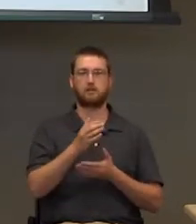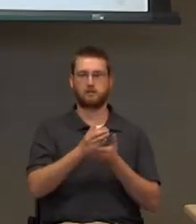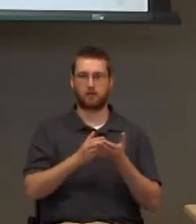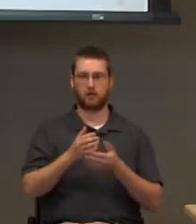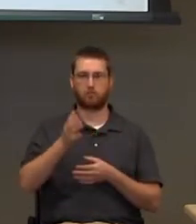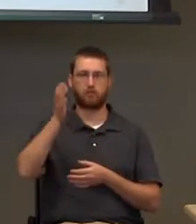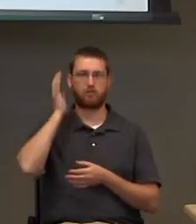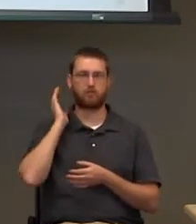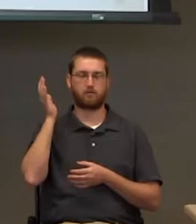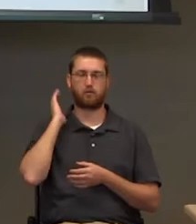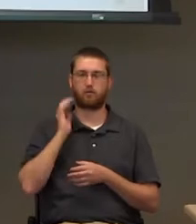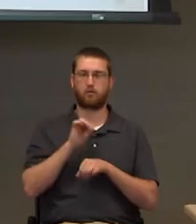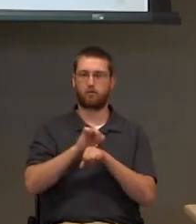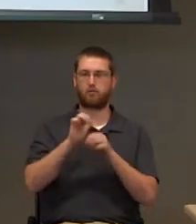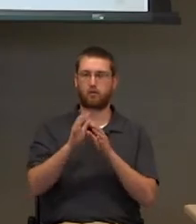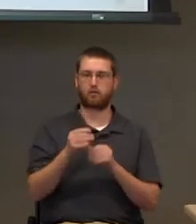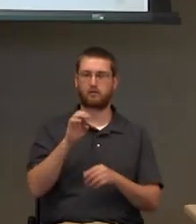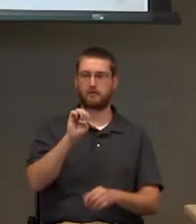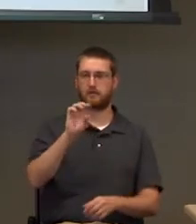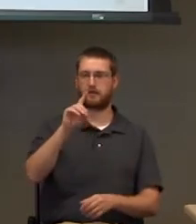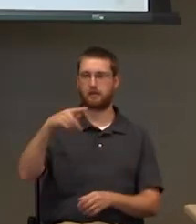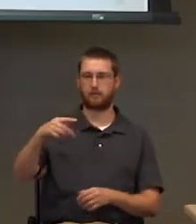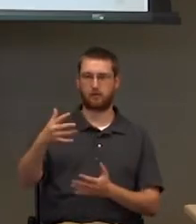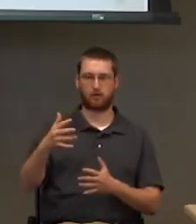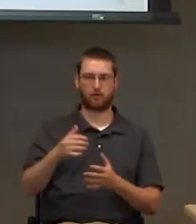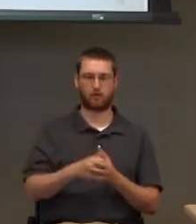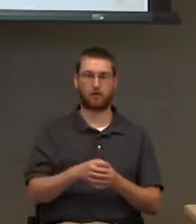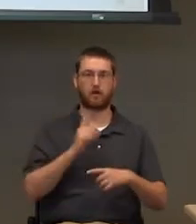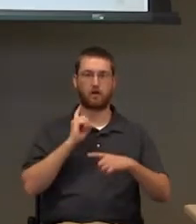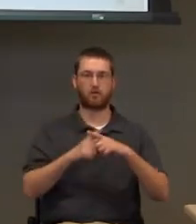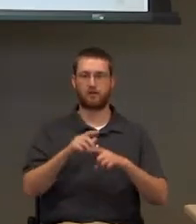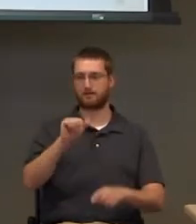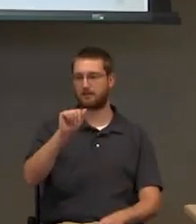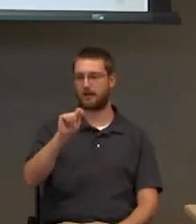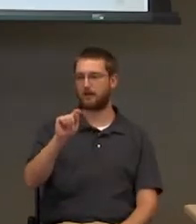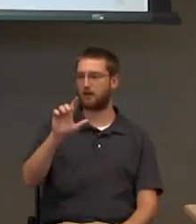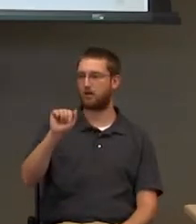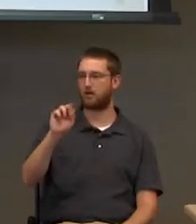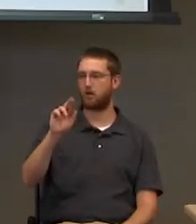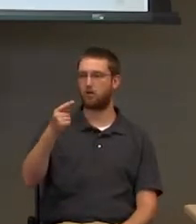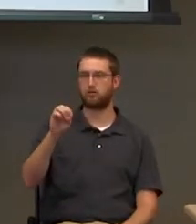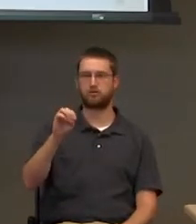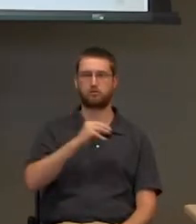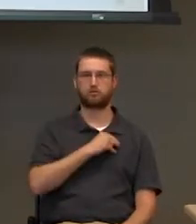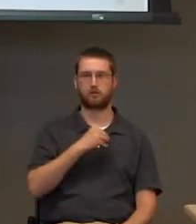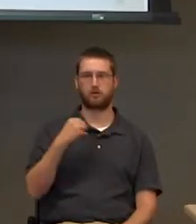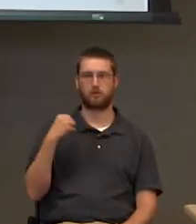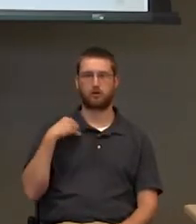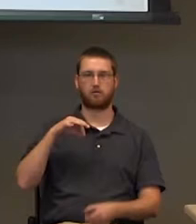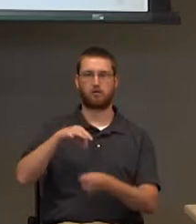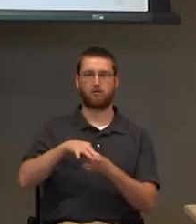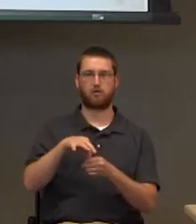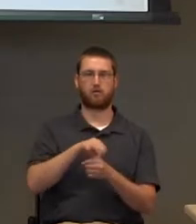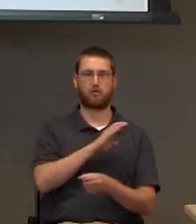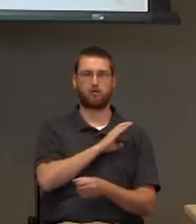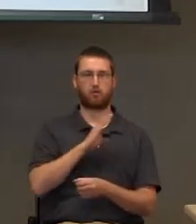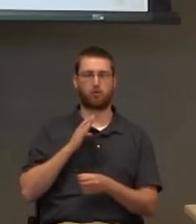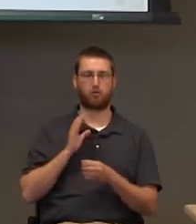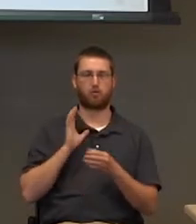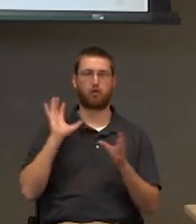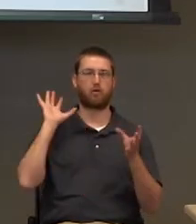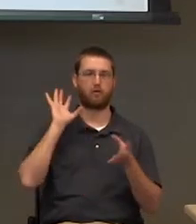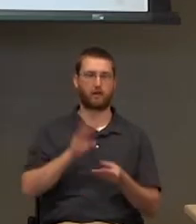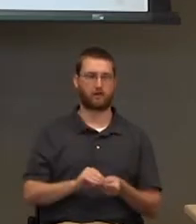Foundation, 3 of which are at-large members that are voted on by the board as a whole. And so we're trying to get as broad of a